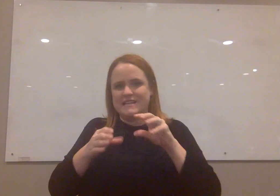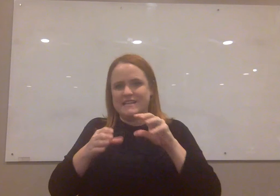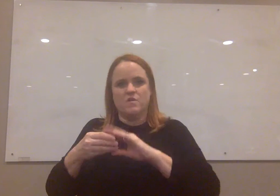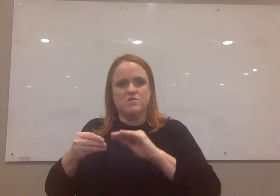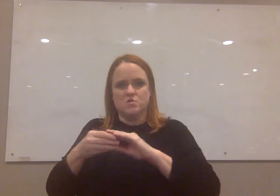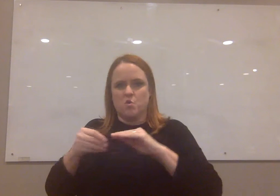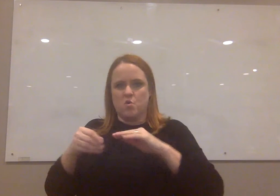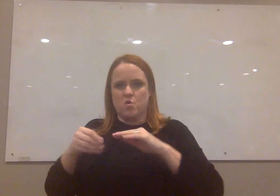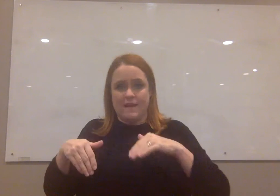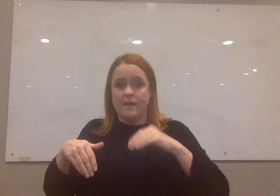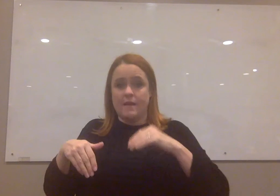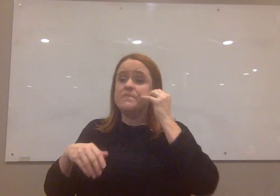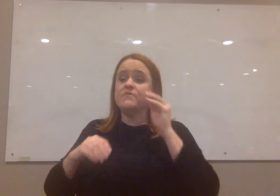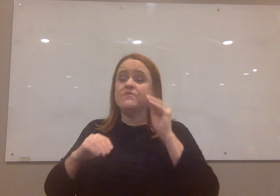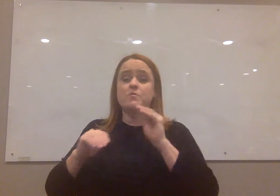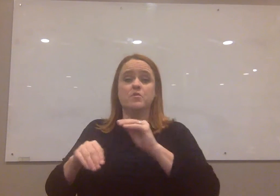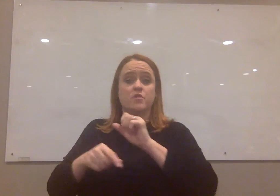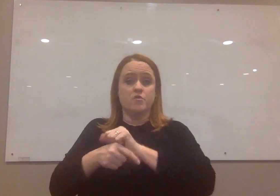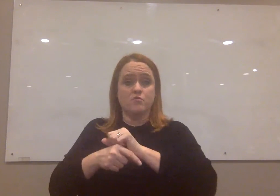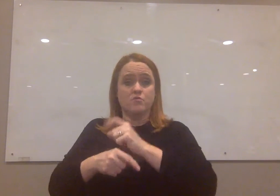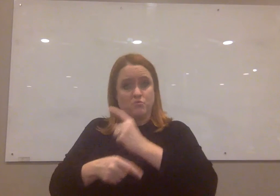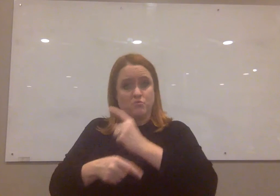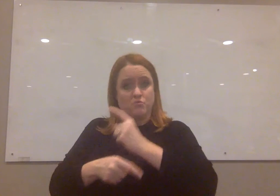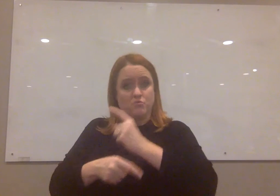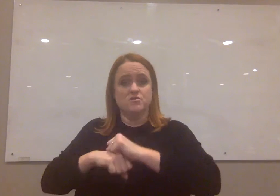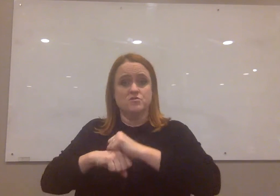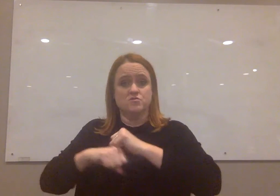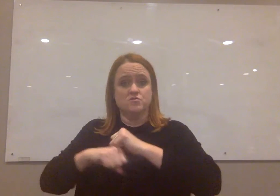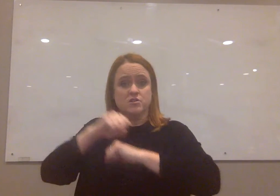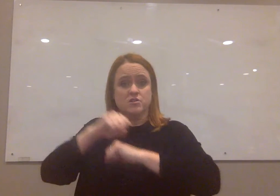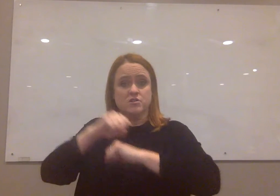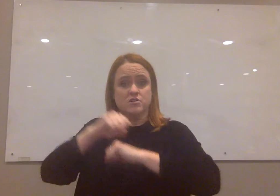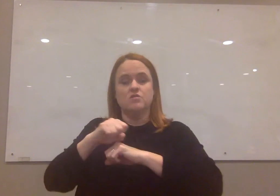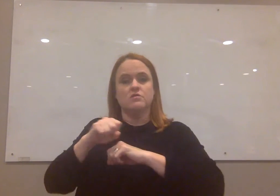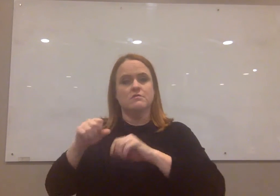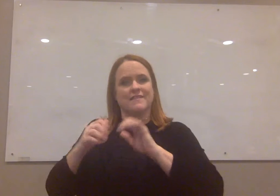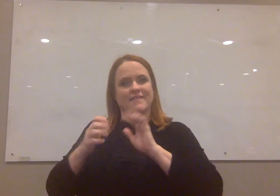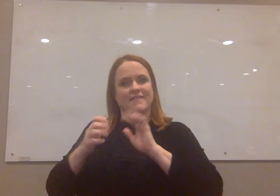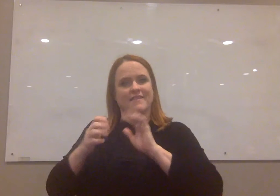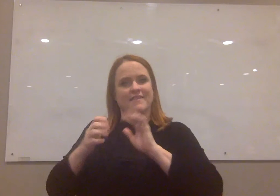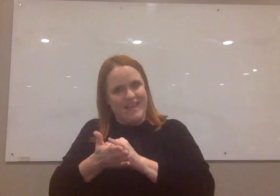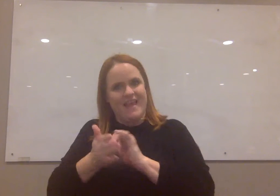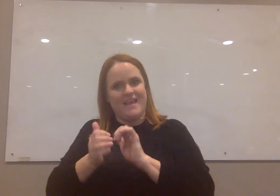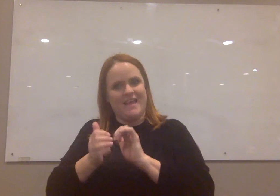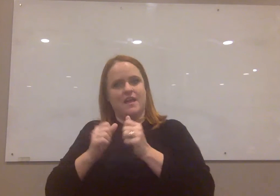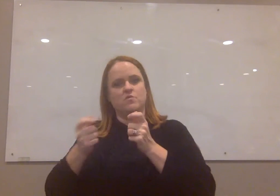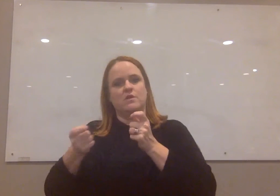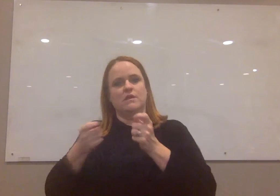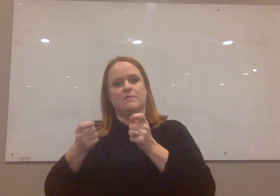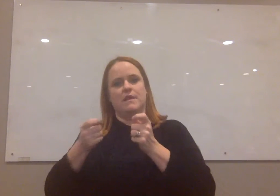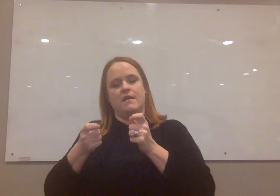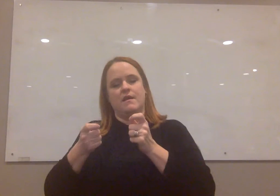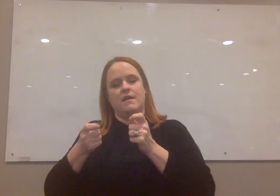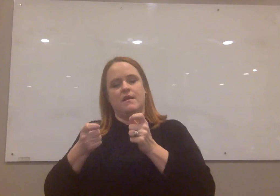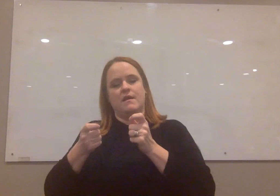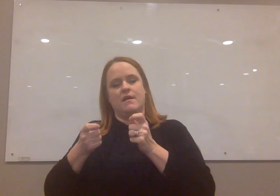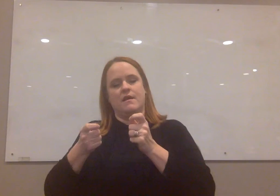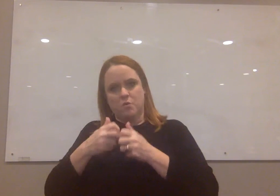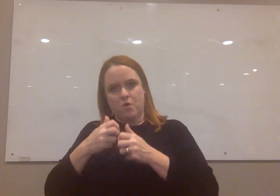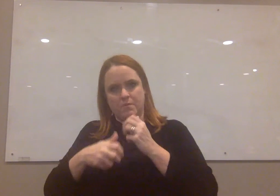put the right structure behind that, that's how you can deal with, the queue problem and back pressure while still maintaining very high